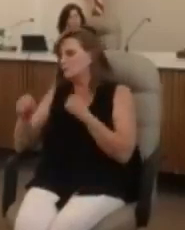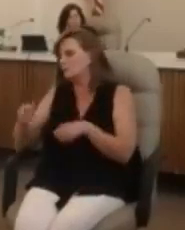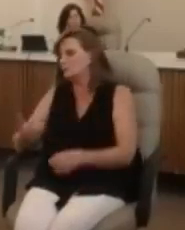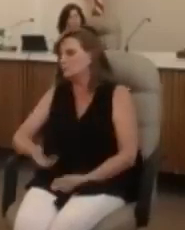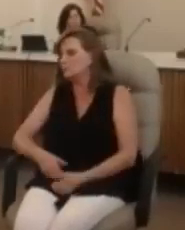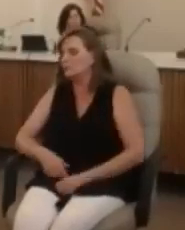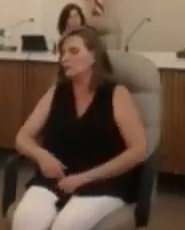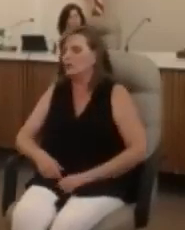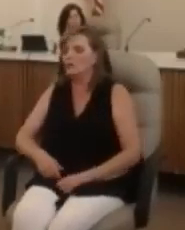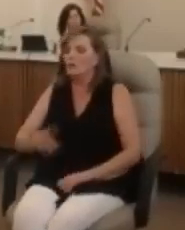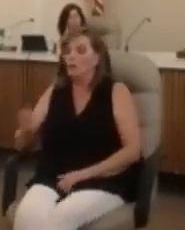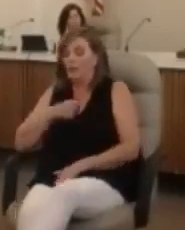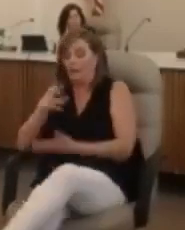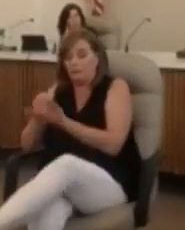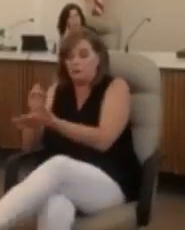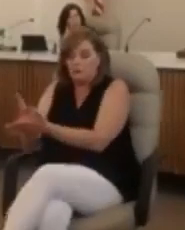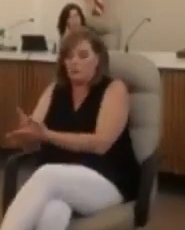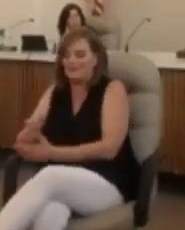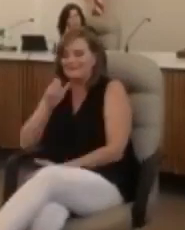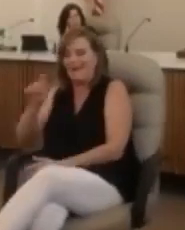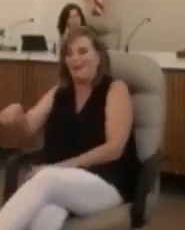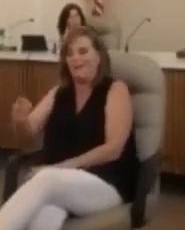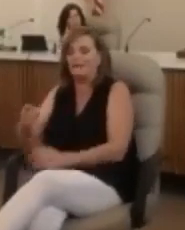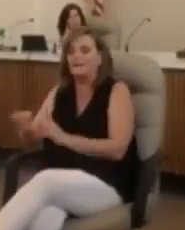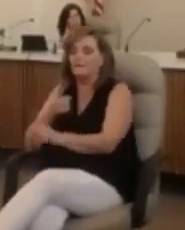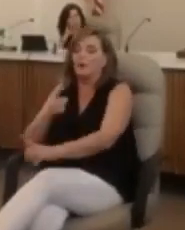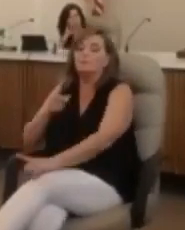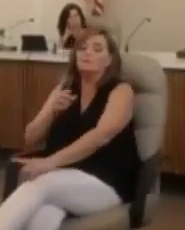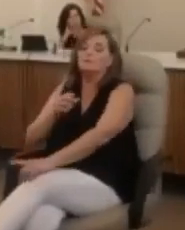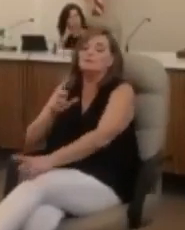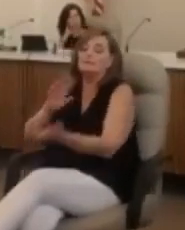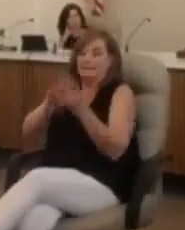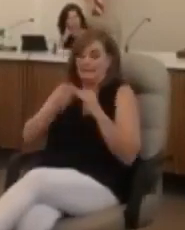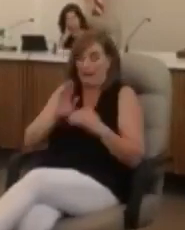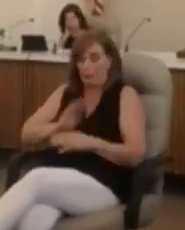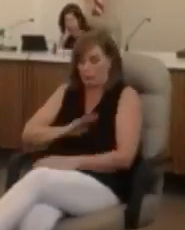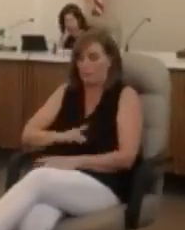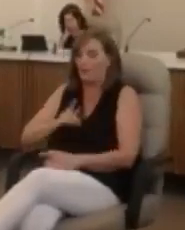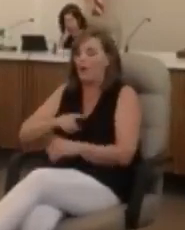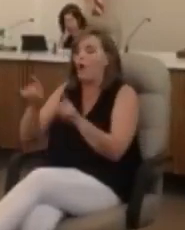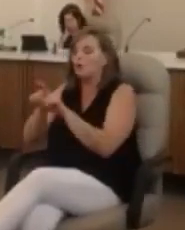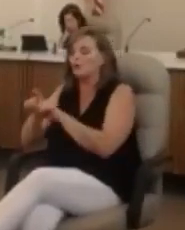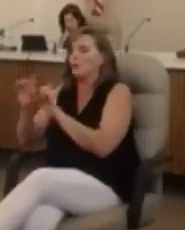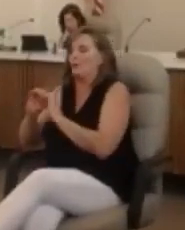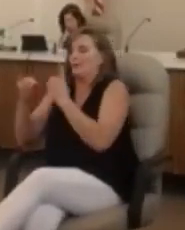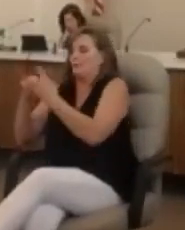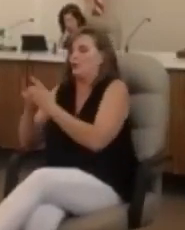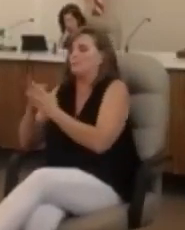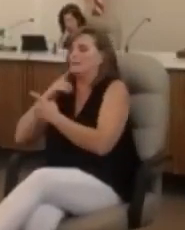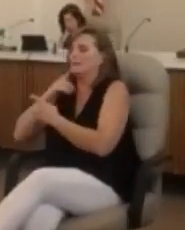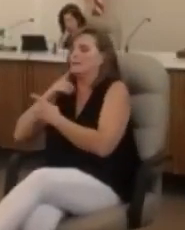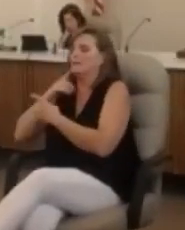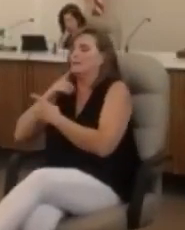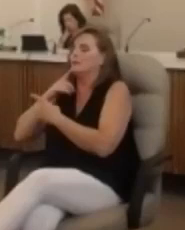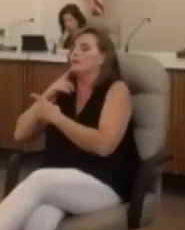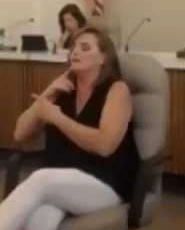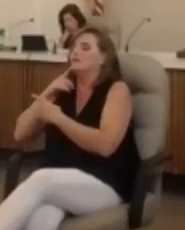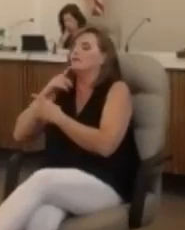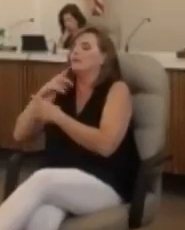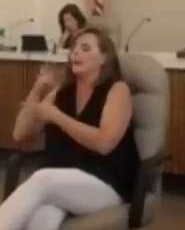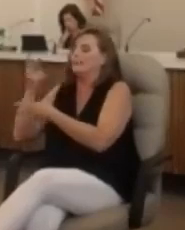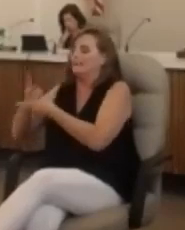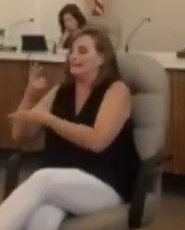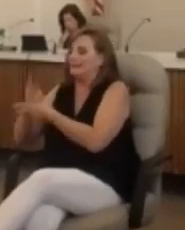they would have to get approval, not just from the town board, but also from the department that oversees agriculture and is